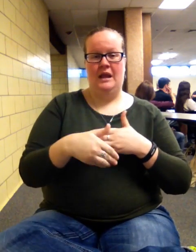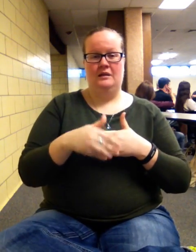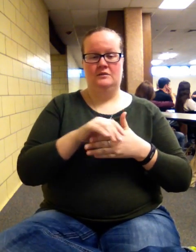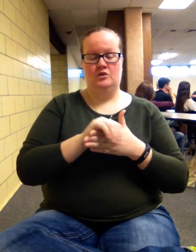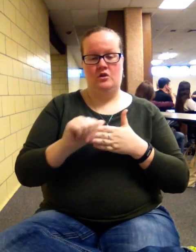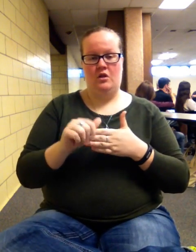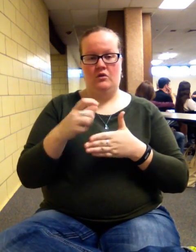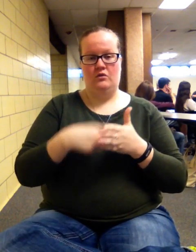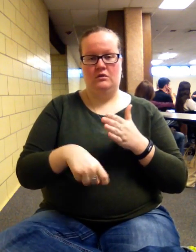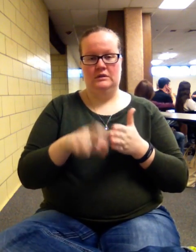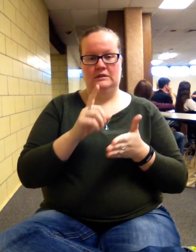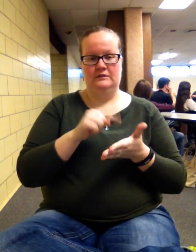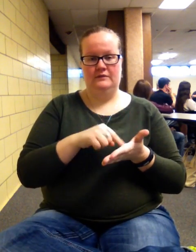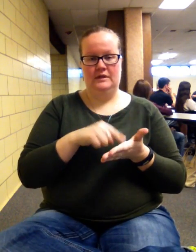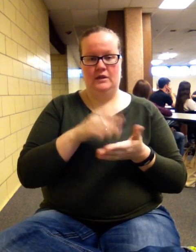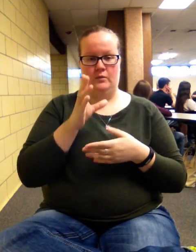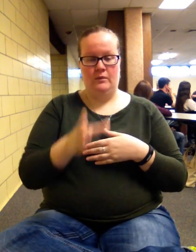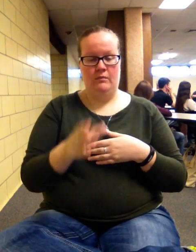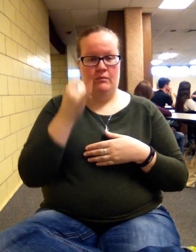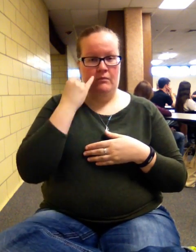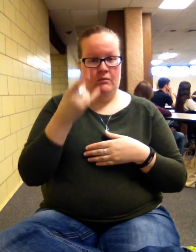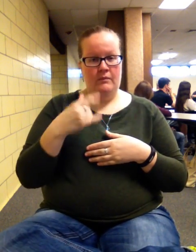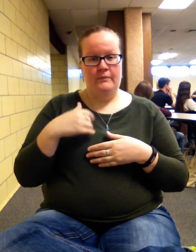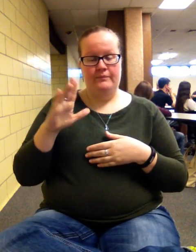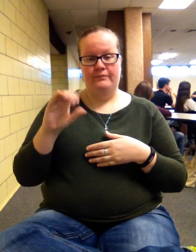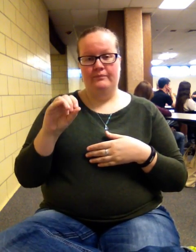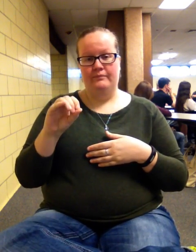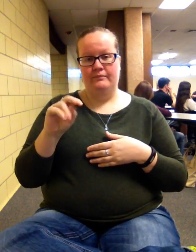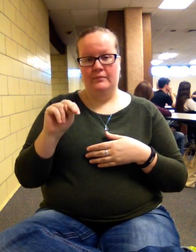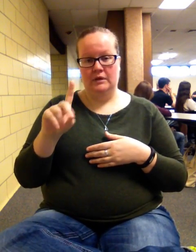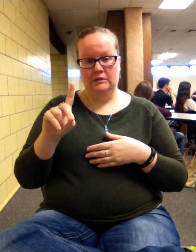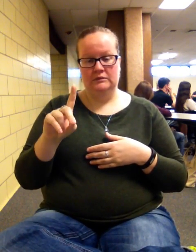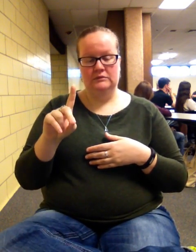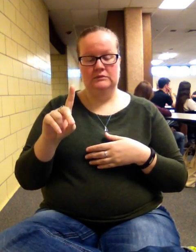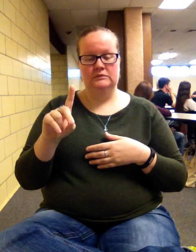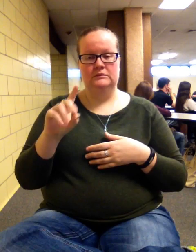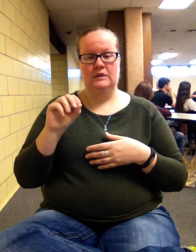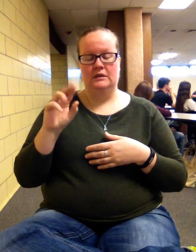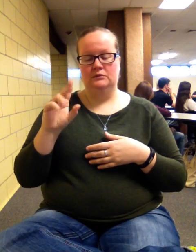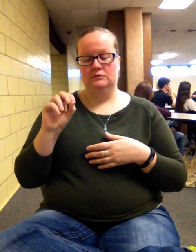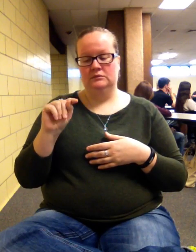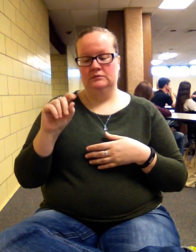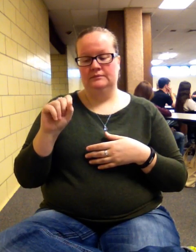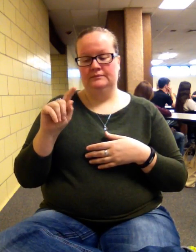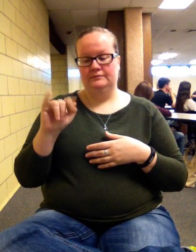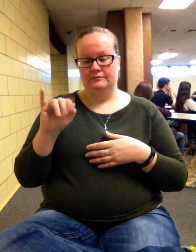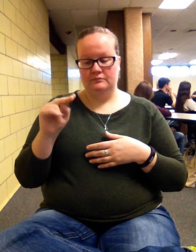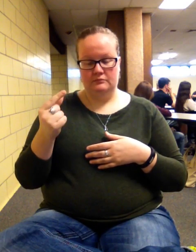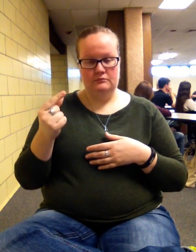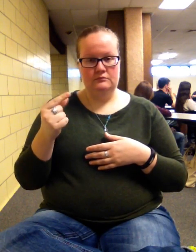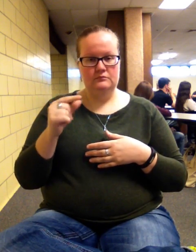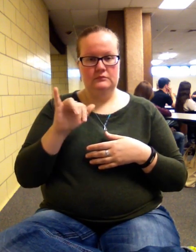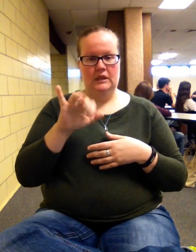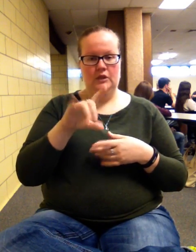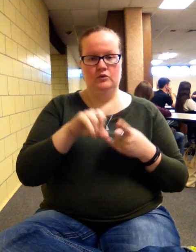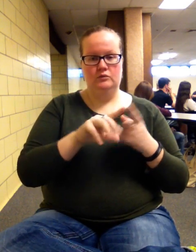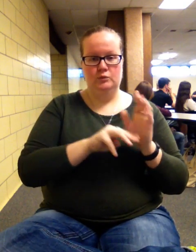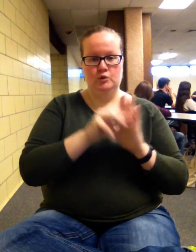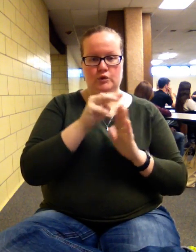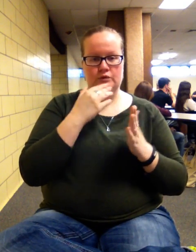be. So that's why if they have bonds outstanding, yield to maturity would be a good way to look at it. If you're running a company, you're going to know this more than if